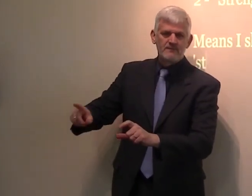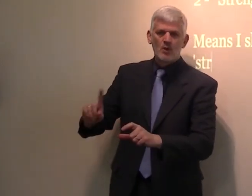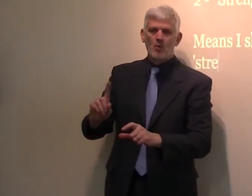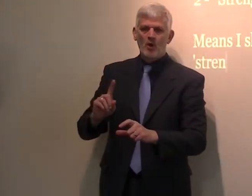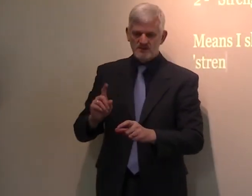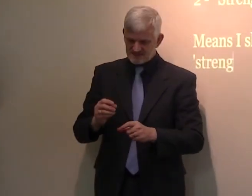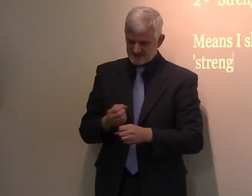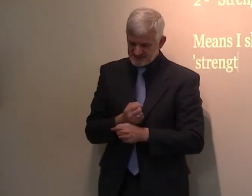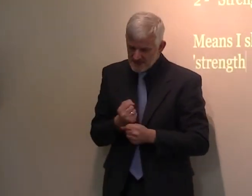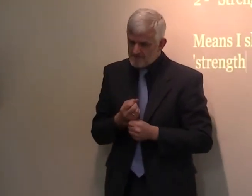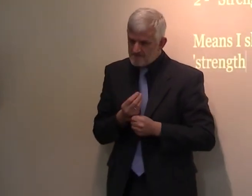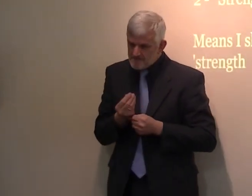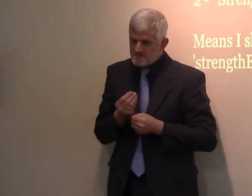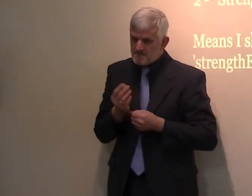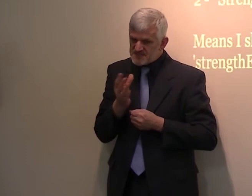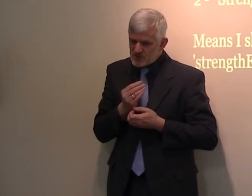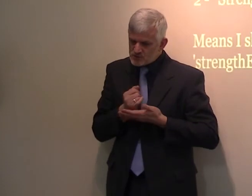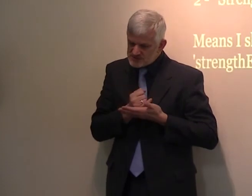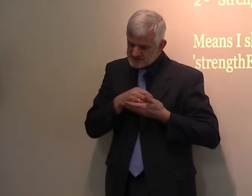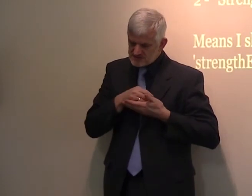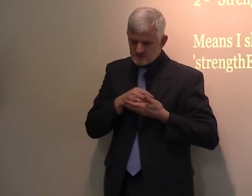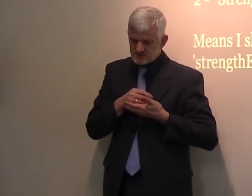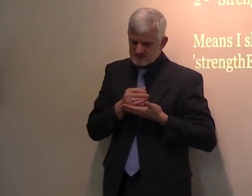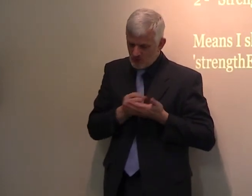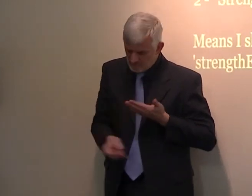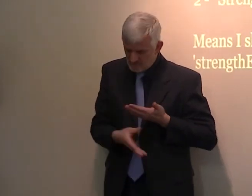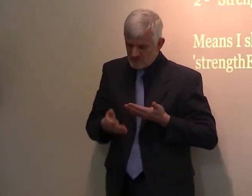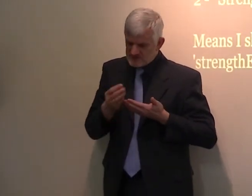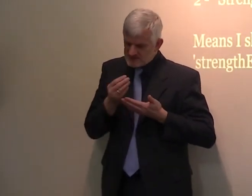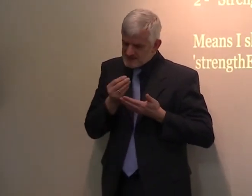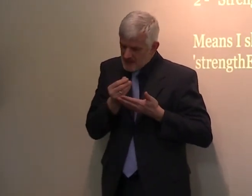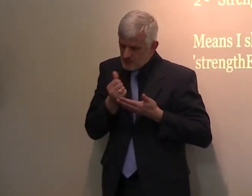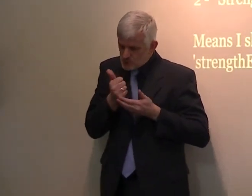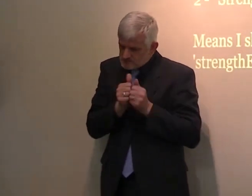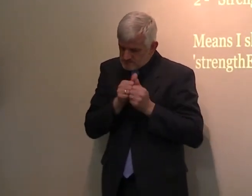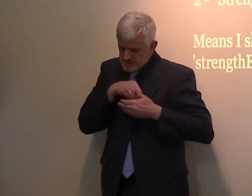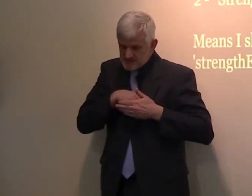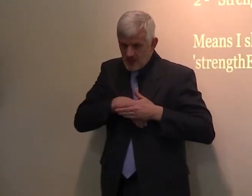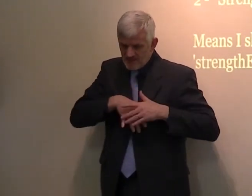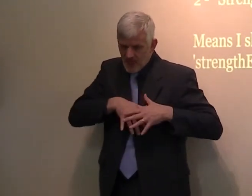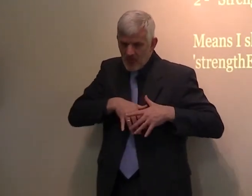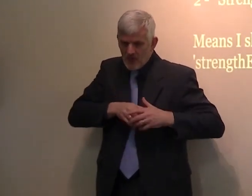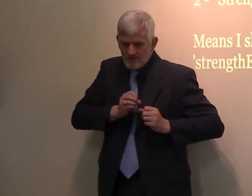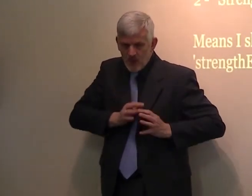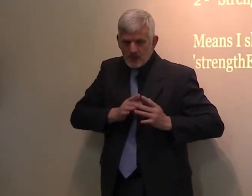Oh, there is still some glowing embers there. There is still something hot and burning in the church of